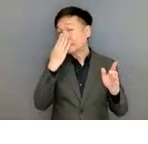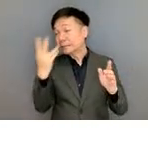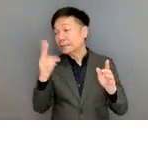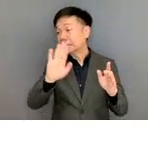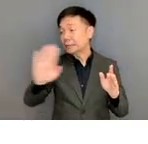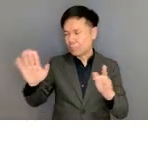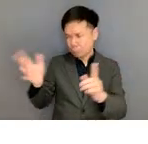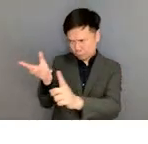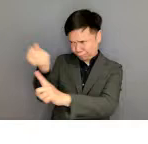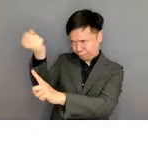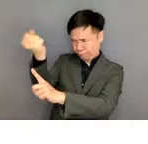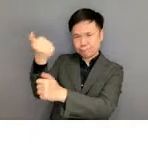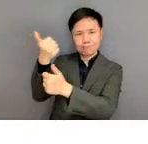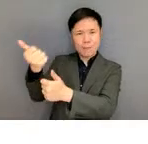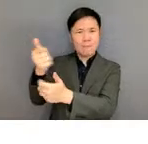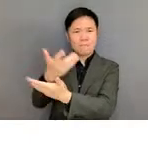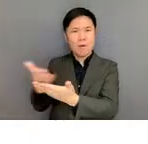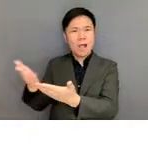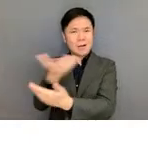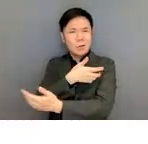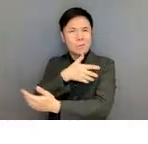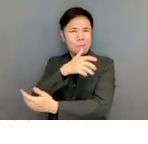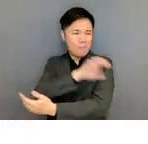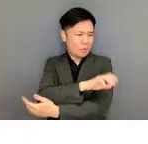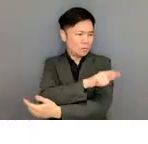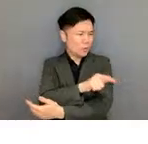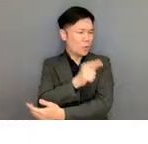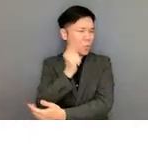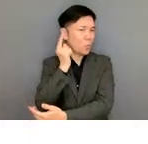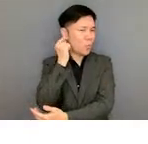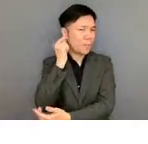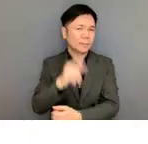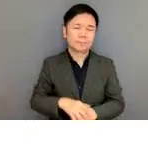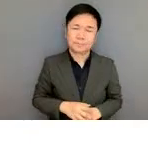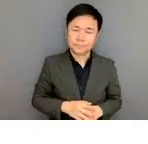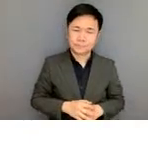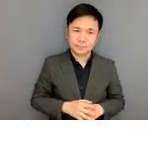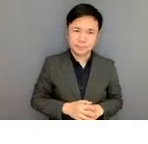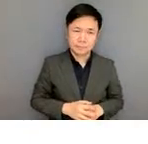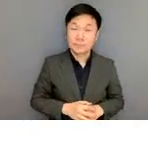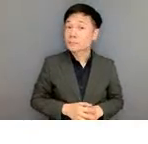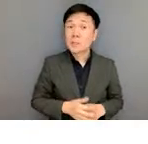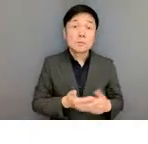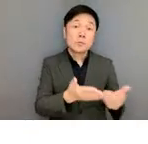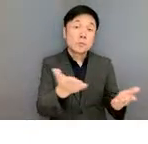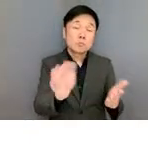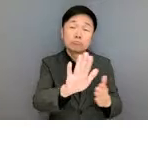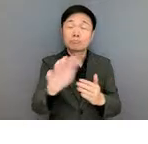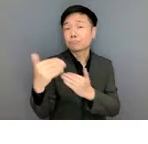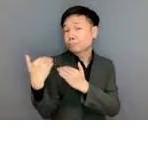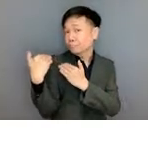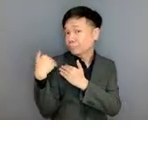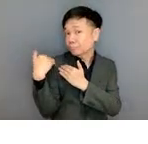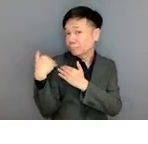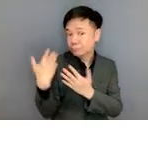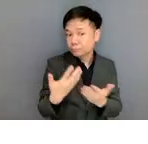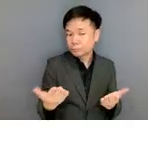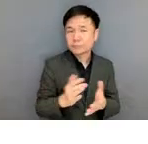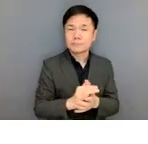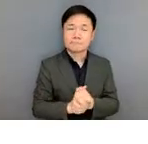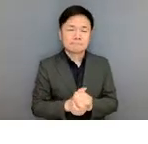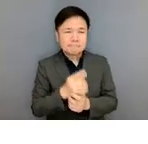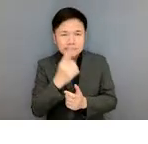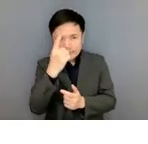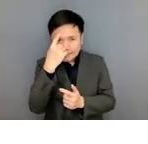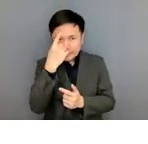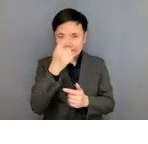tourism. So within all of this, there's definitely something that you can do, either whether it's on integration or